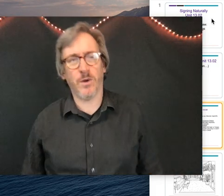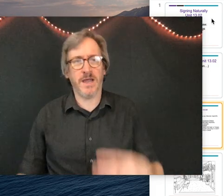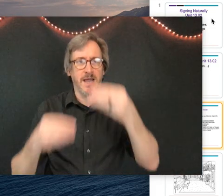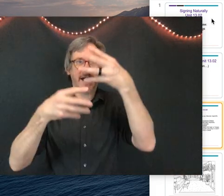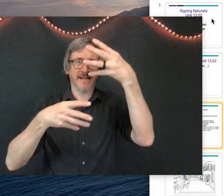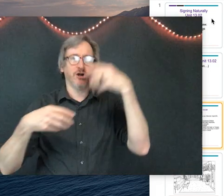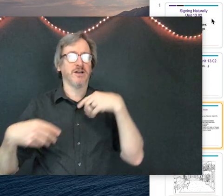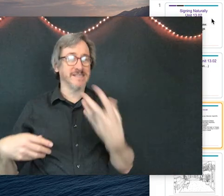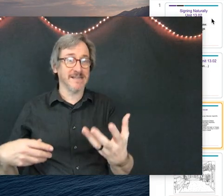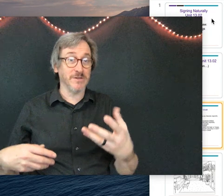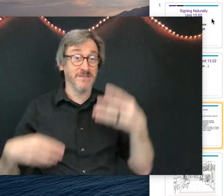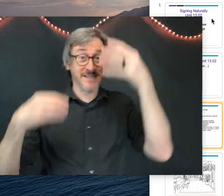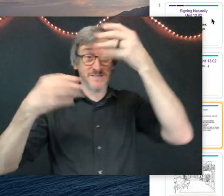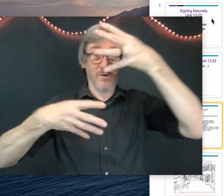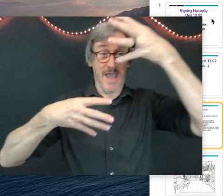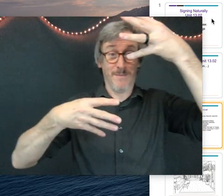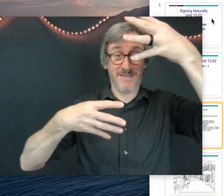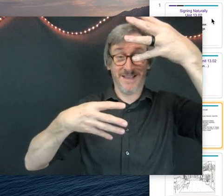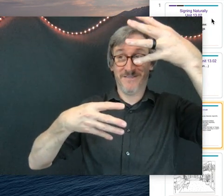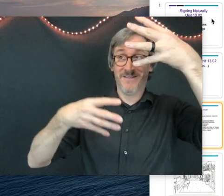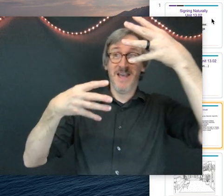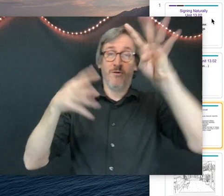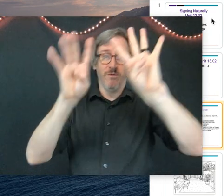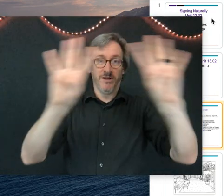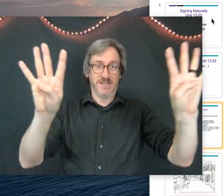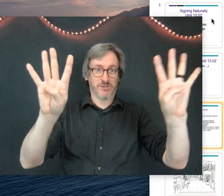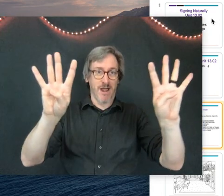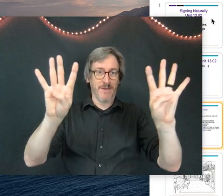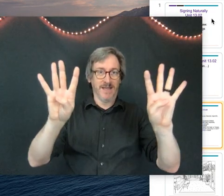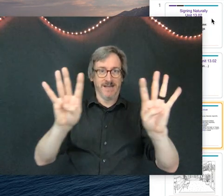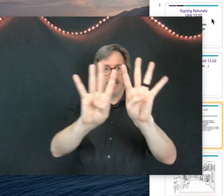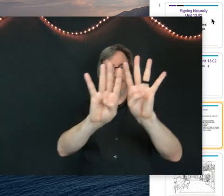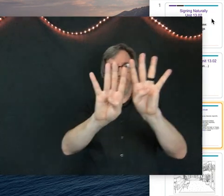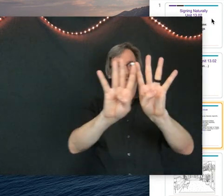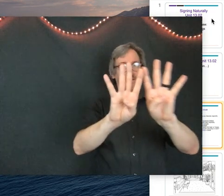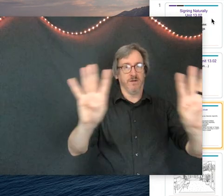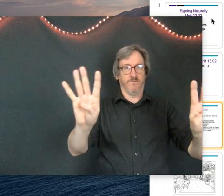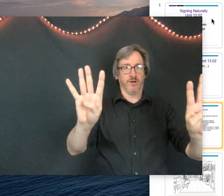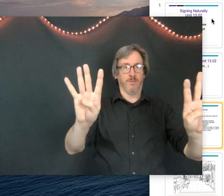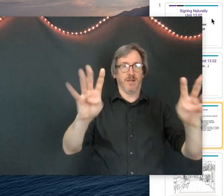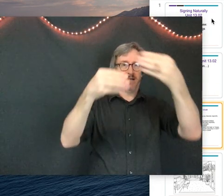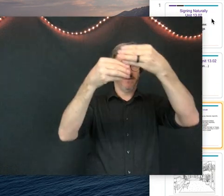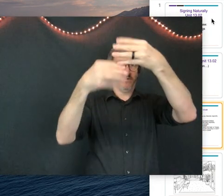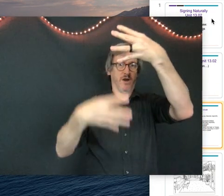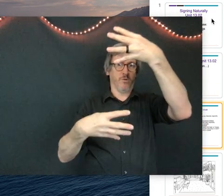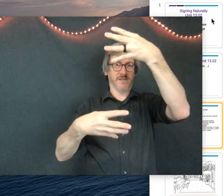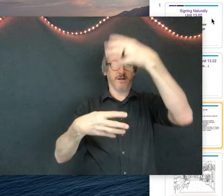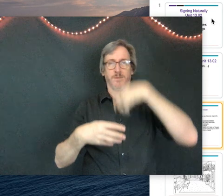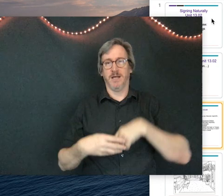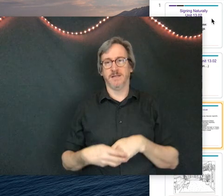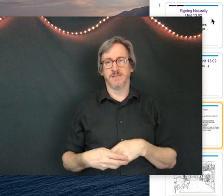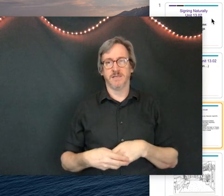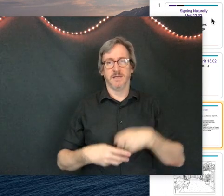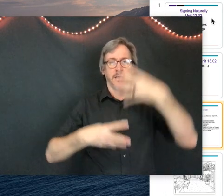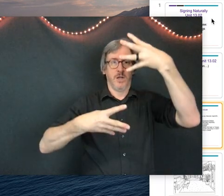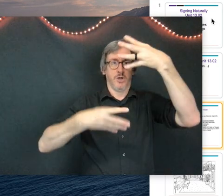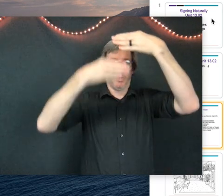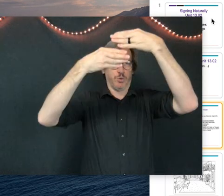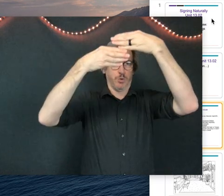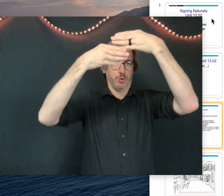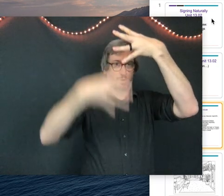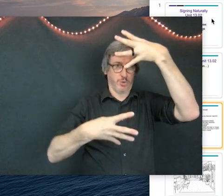You know, it's hard because I don't think of this as vocab. I think of describing it as like if you've got the vertical blinds, if you've got horizontal blinds.